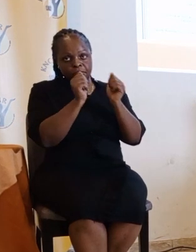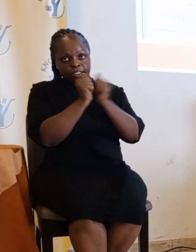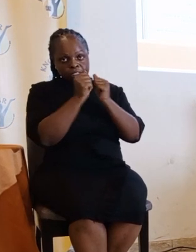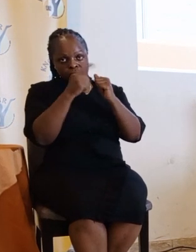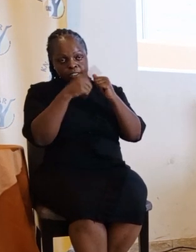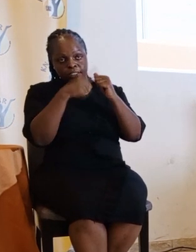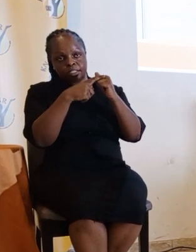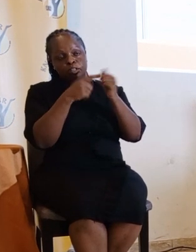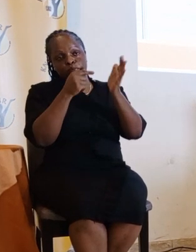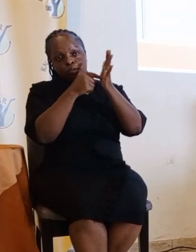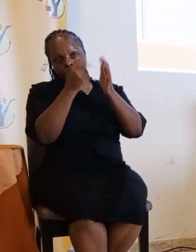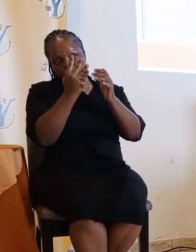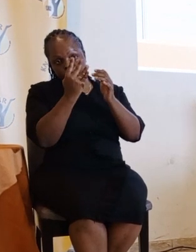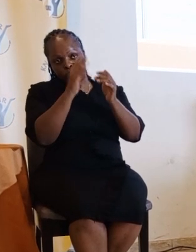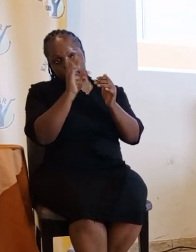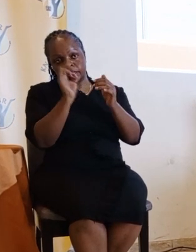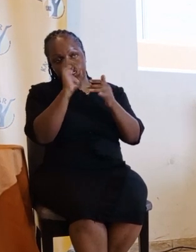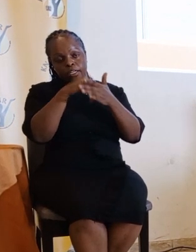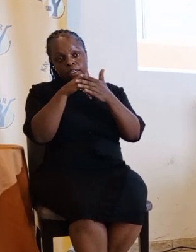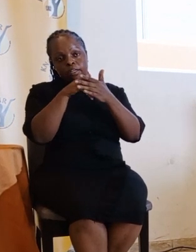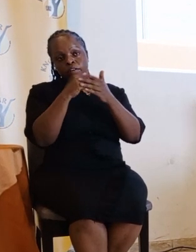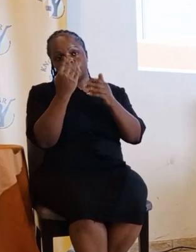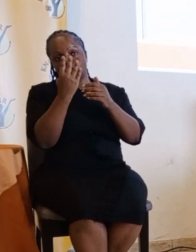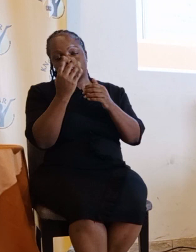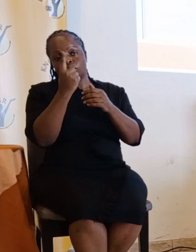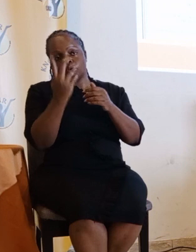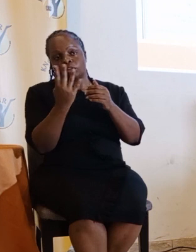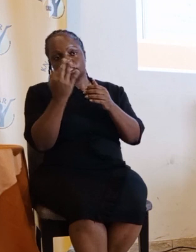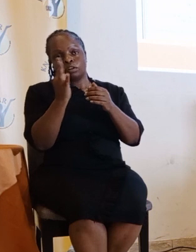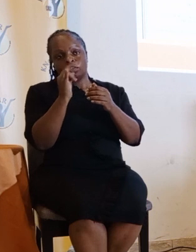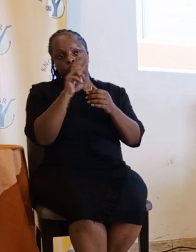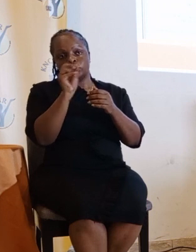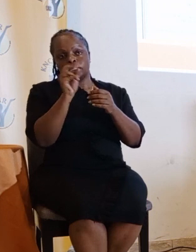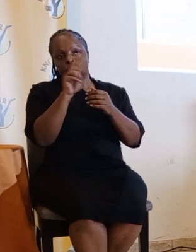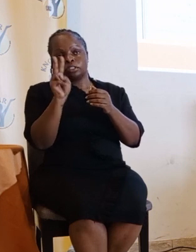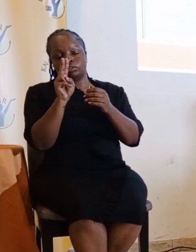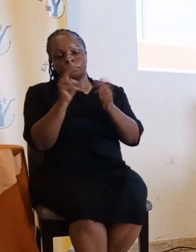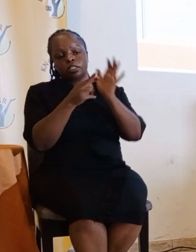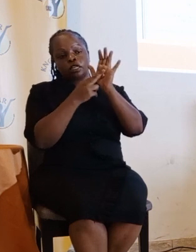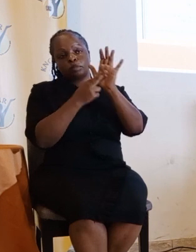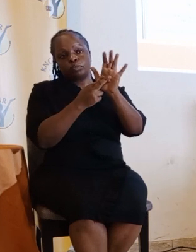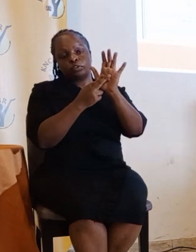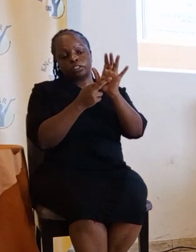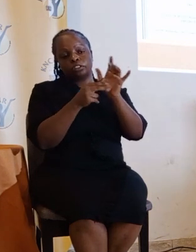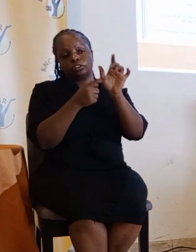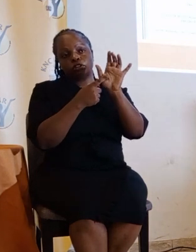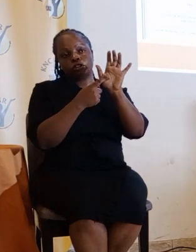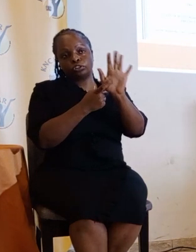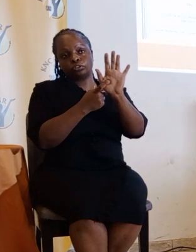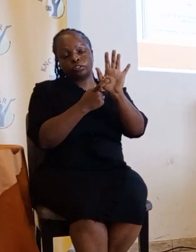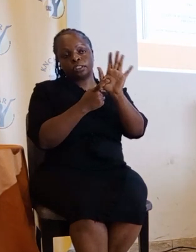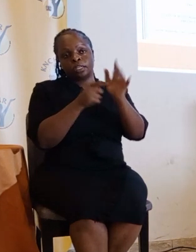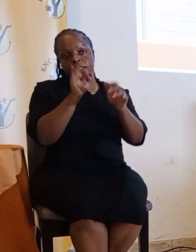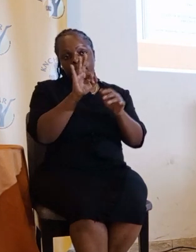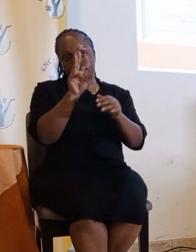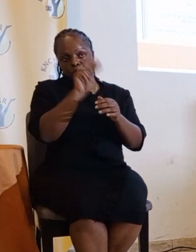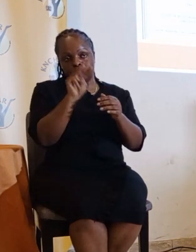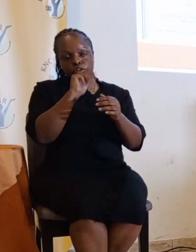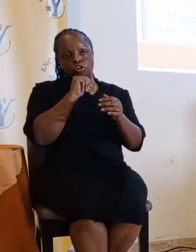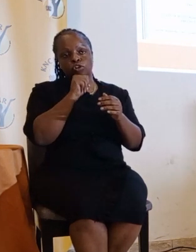63.4% in the fourth quarter of 2022. The report further revealed that out of 3 million unemployed